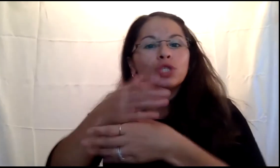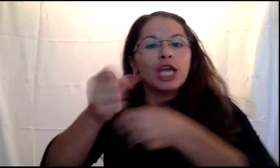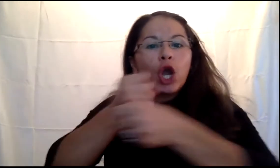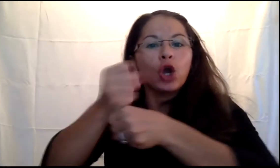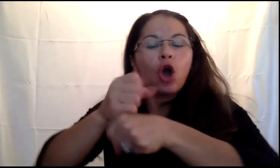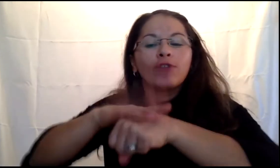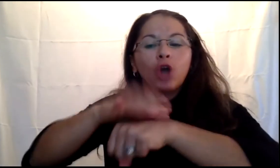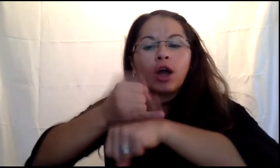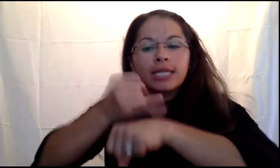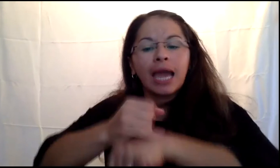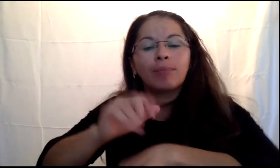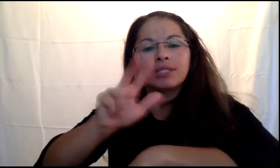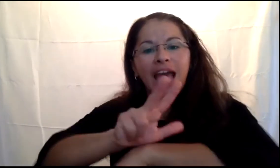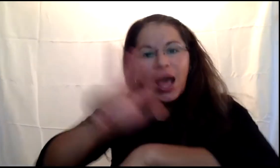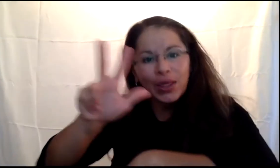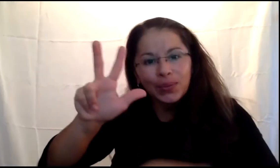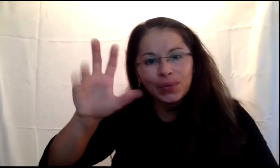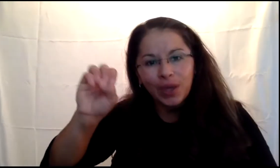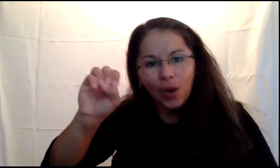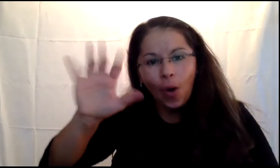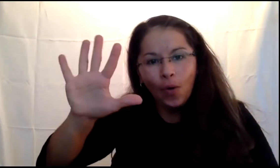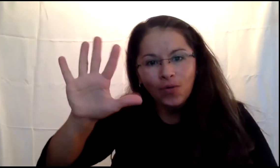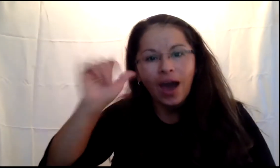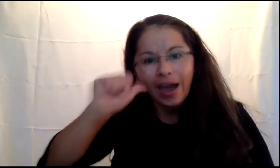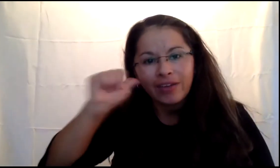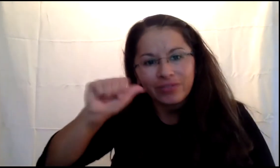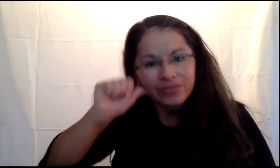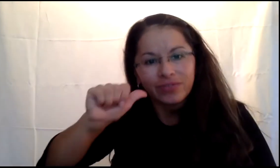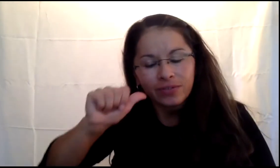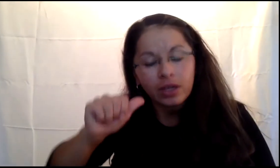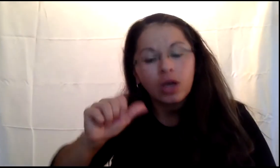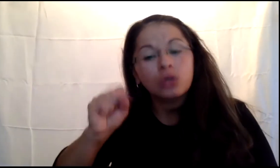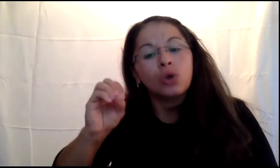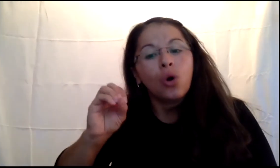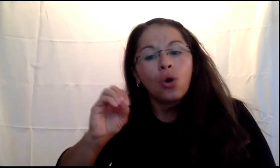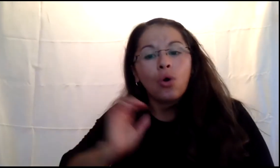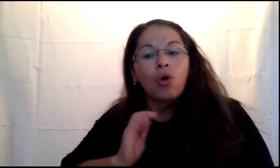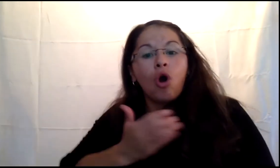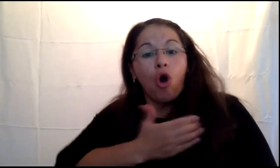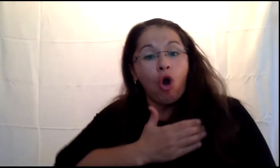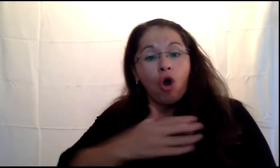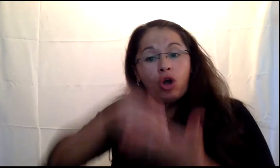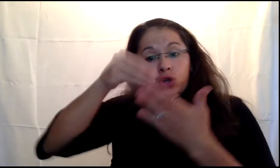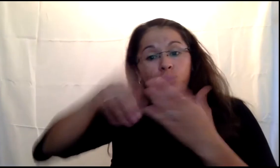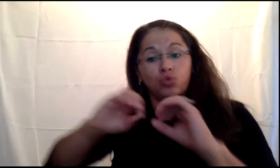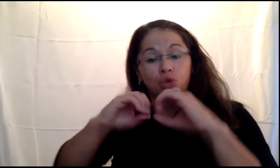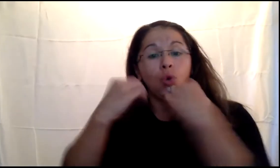So we are not only within our student organizations and the students on campus, but within the campus culture in